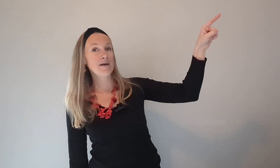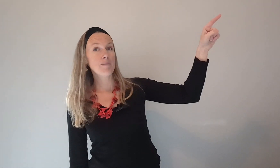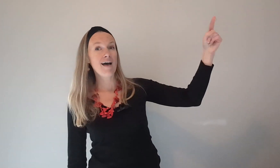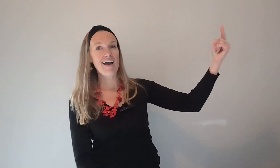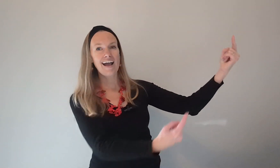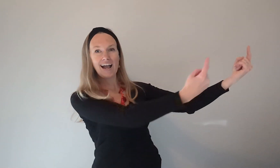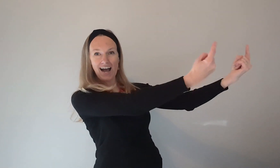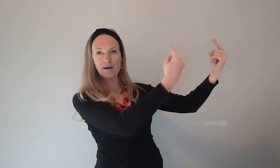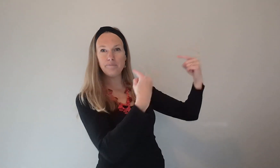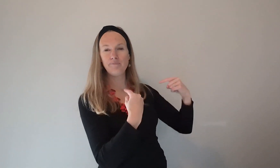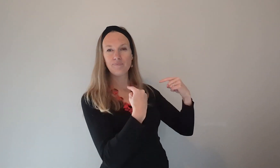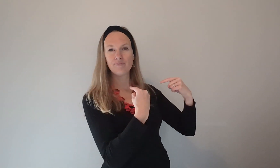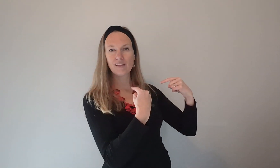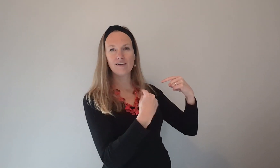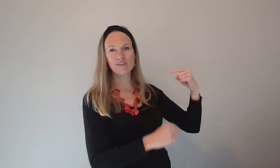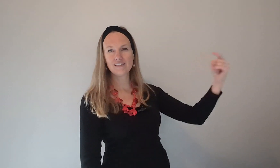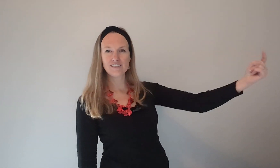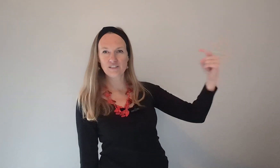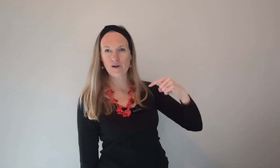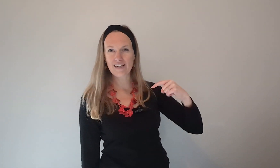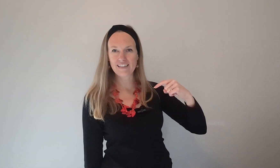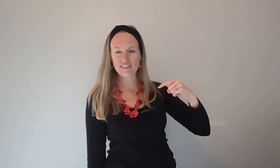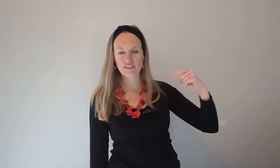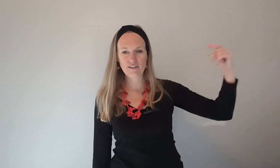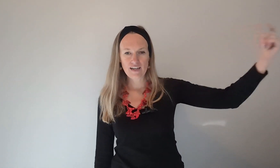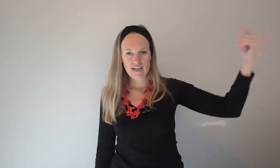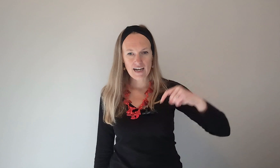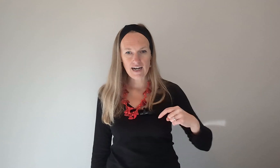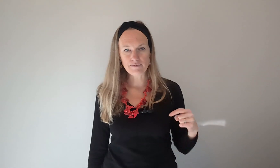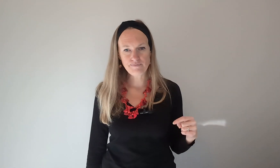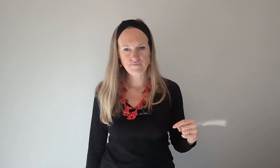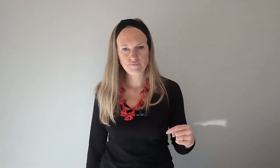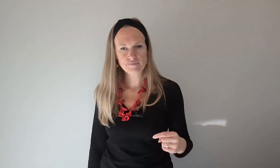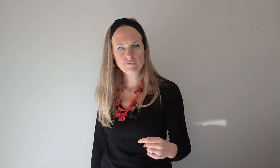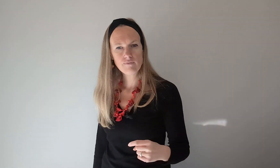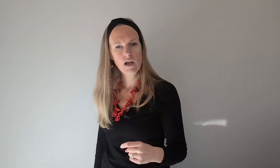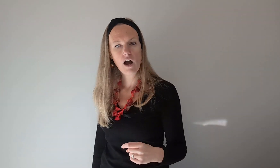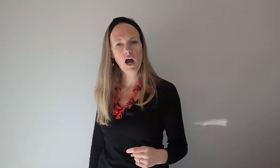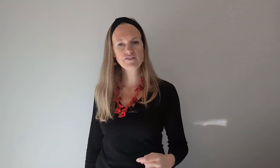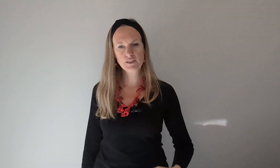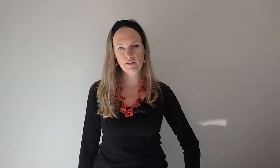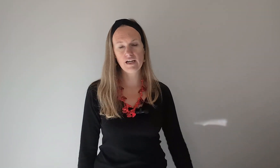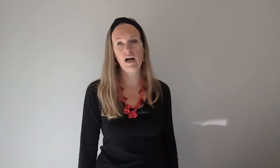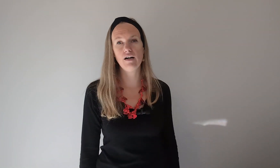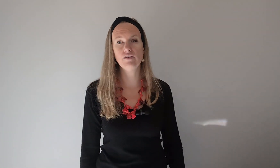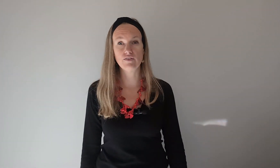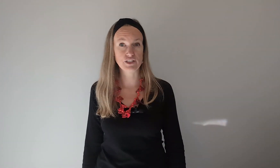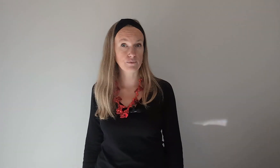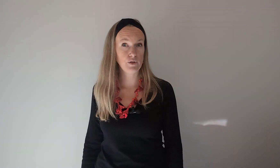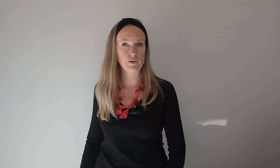him come. Okay, or you can just do one hand too. Come, offspring of a virgin womb.